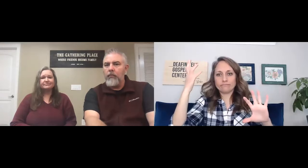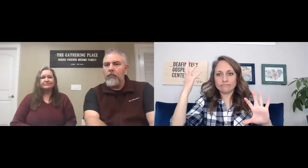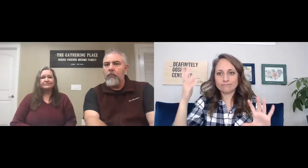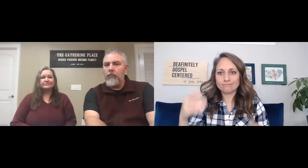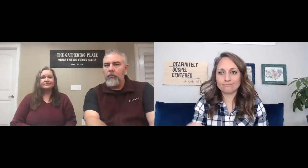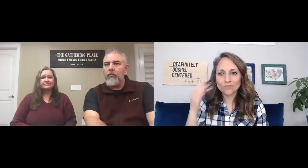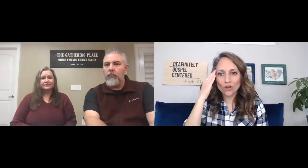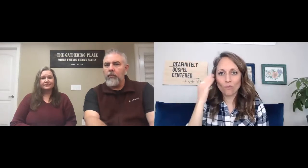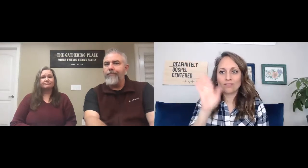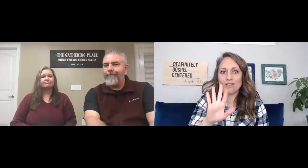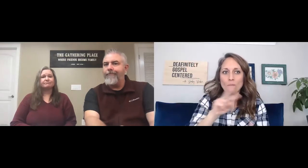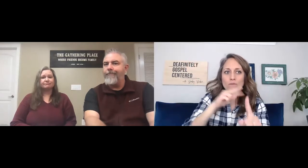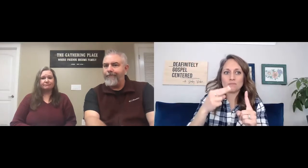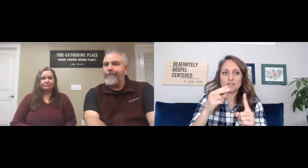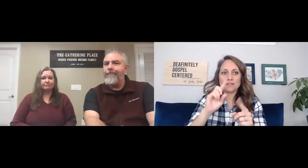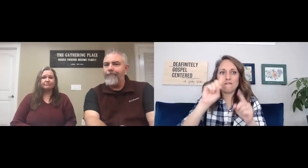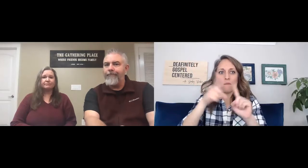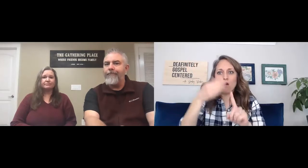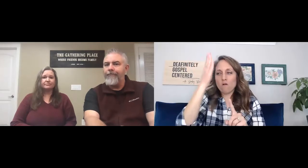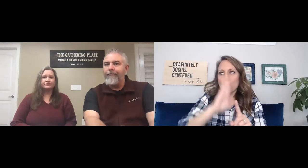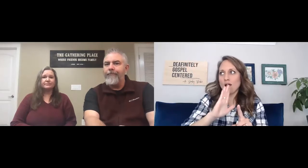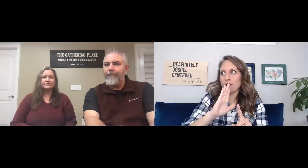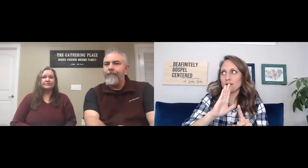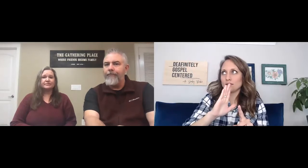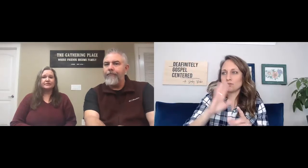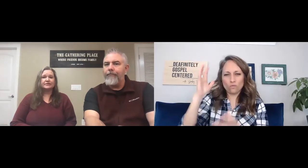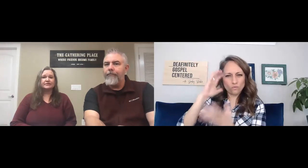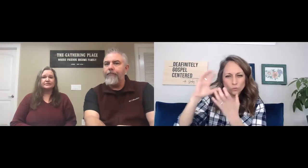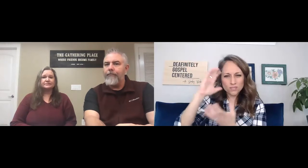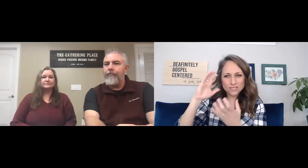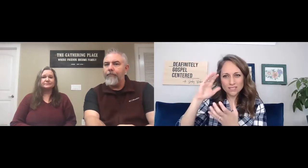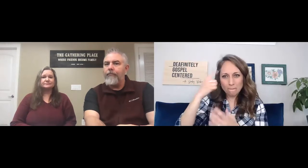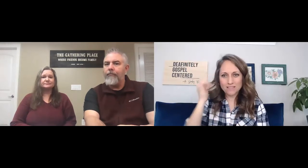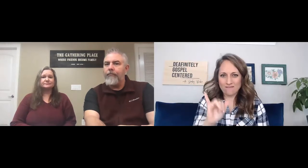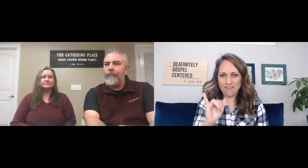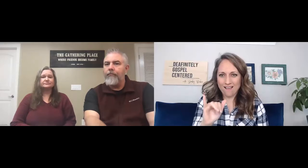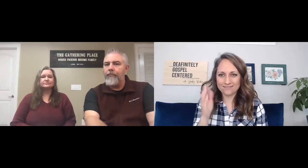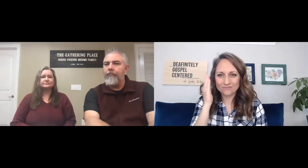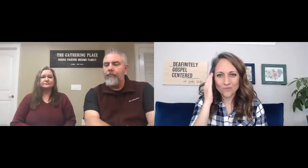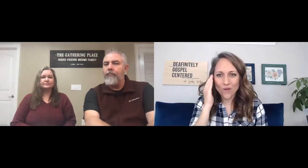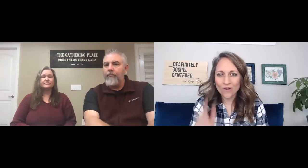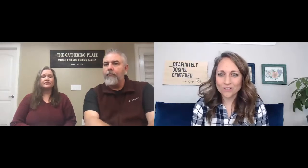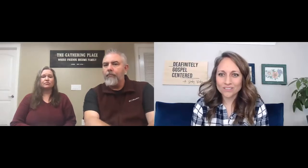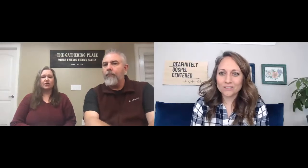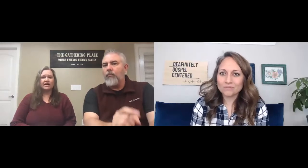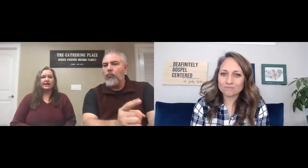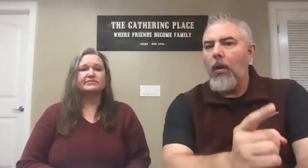experiences from things being kind of disjointed, and now they carry a perspective of spiritual confusion because of that.